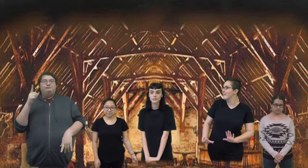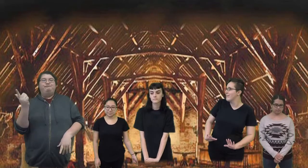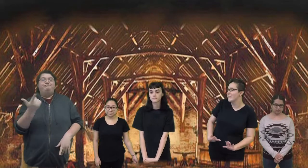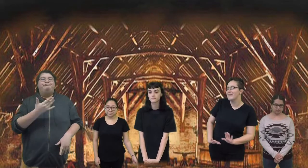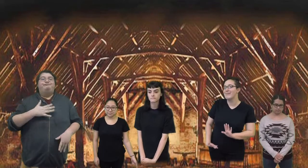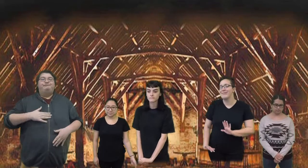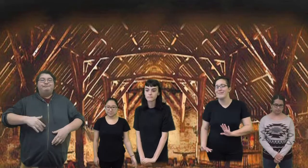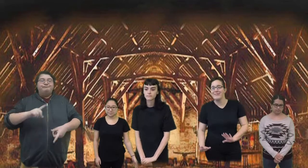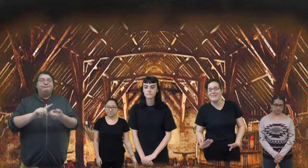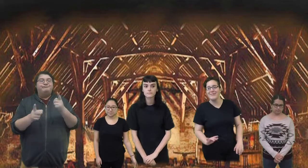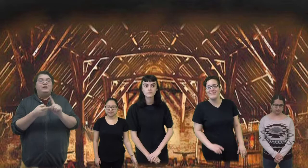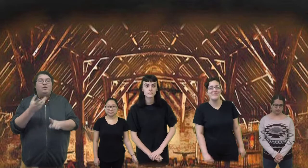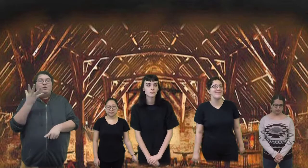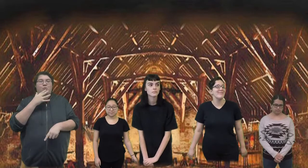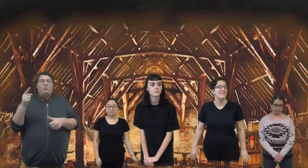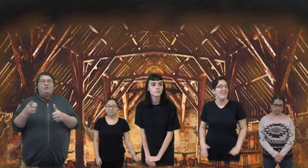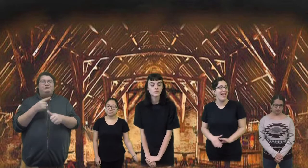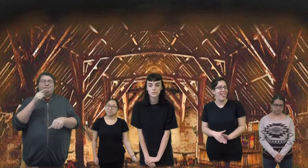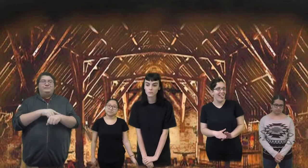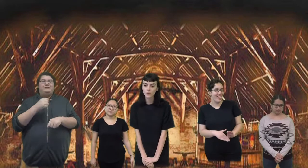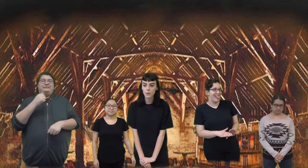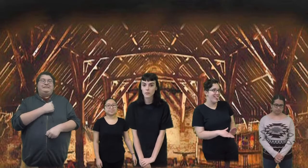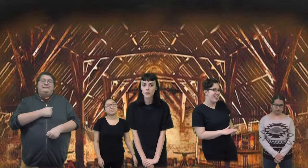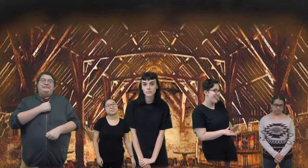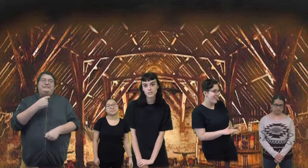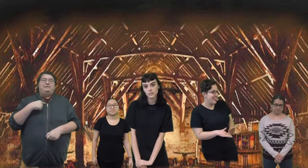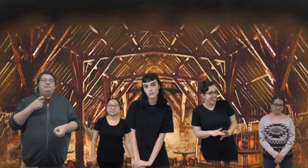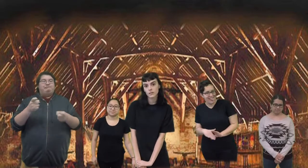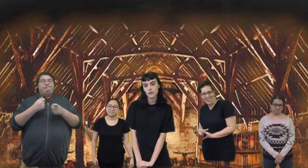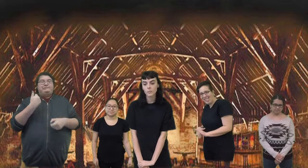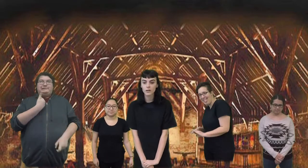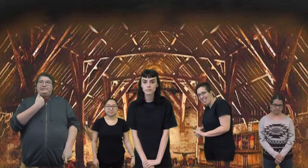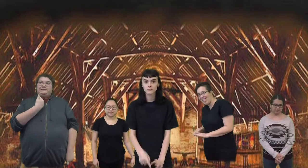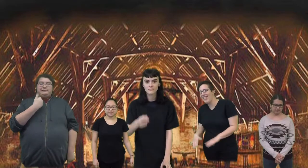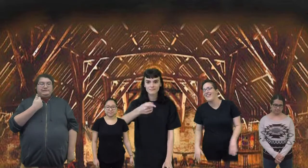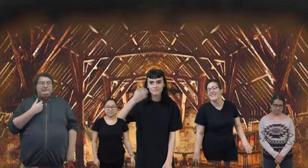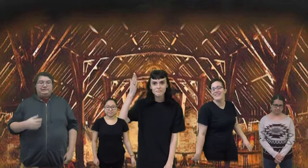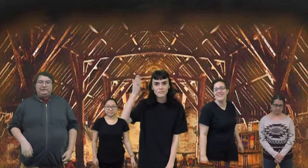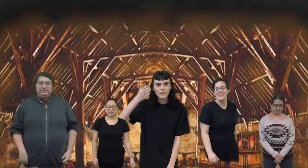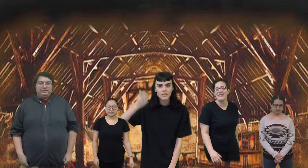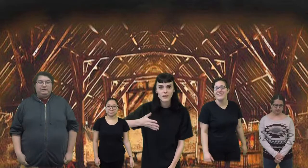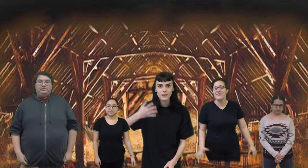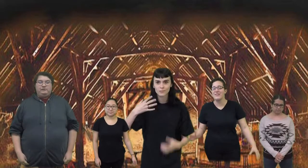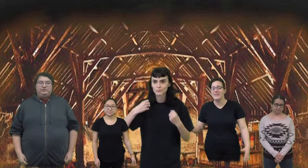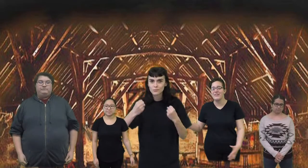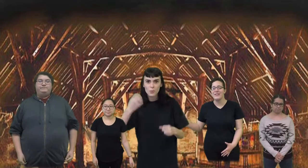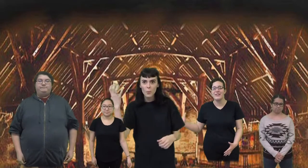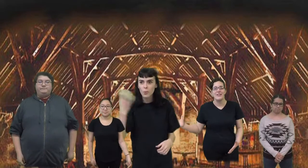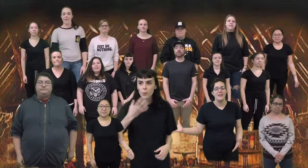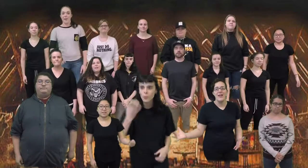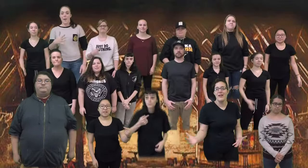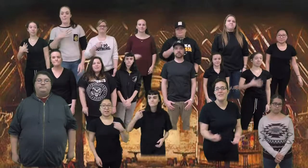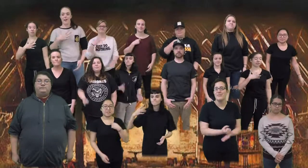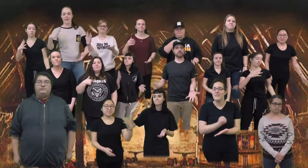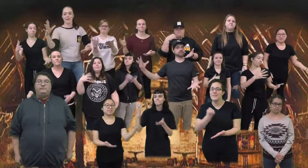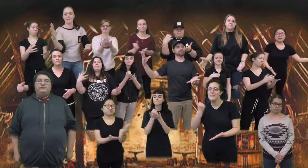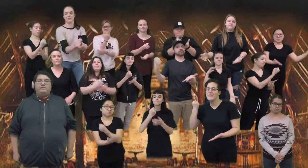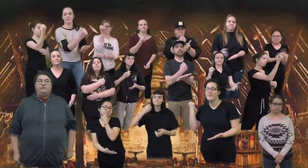shoot off at the mouth I never had a group of friends before, I promise that I'll make y'all proud Let's get this guy in front of a crowd I am not throwing away